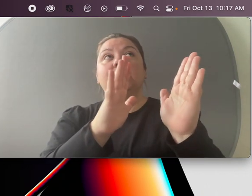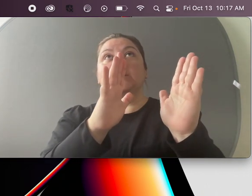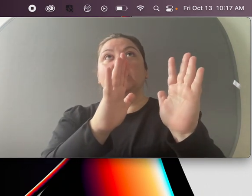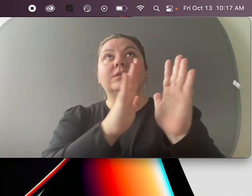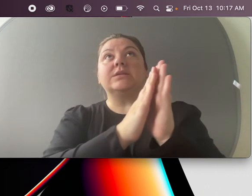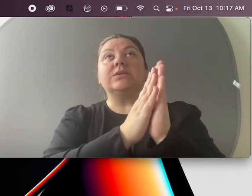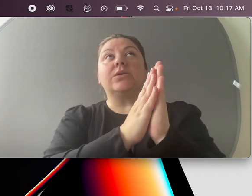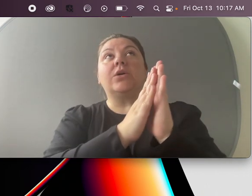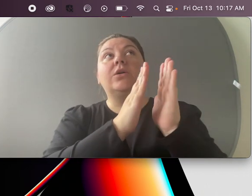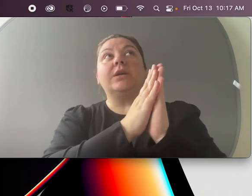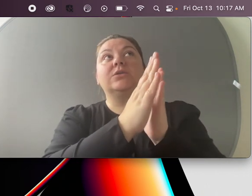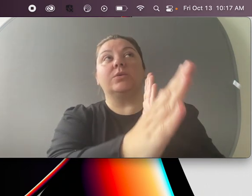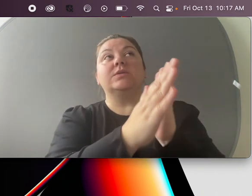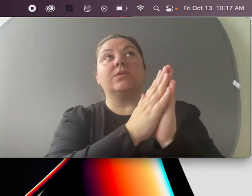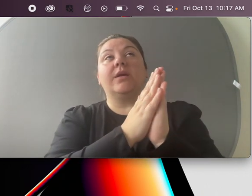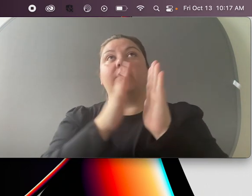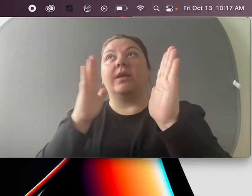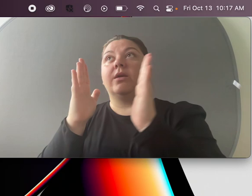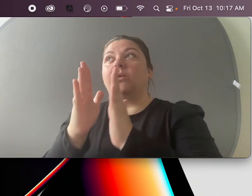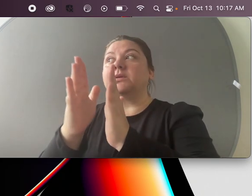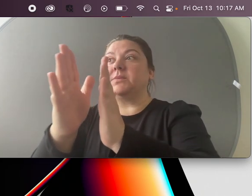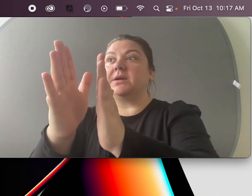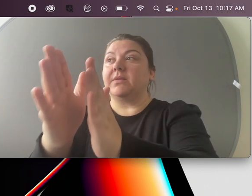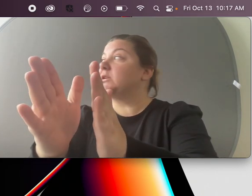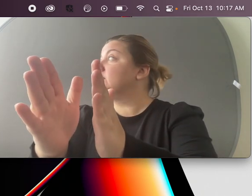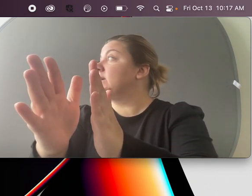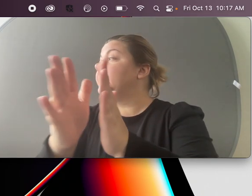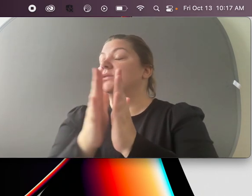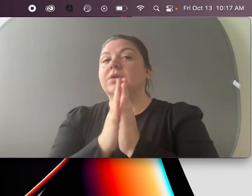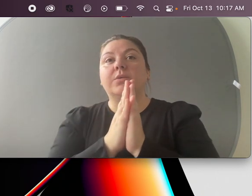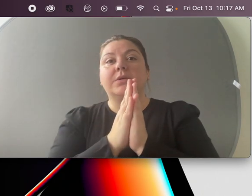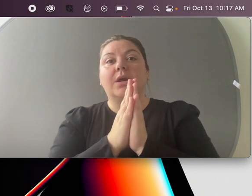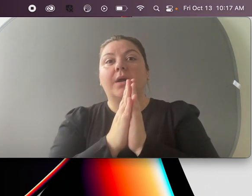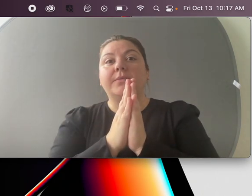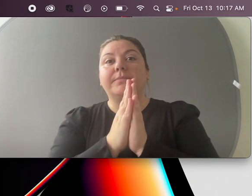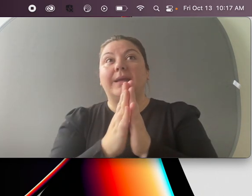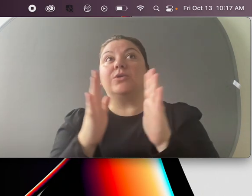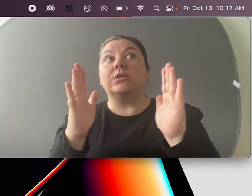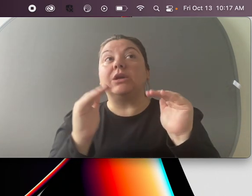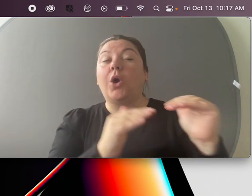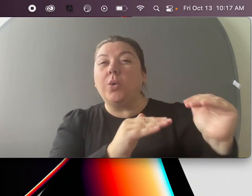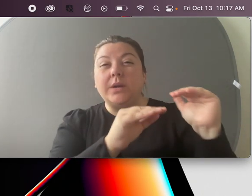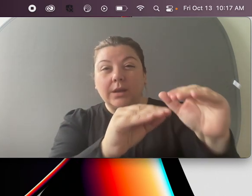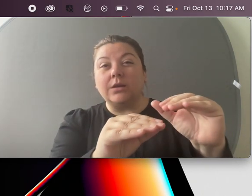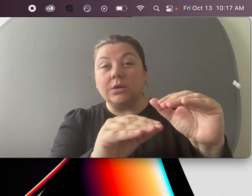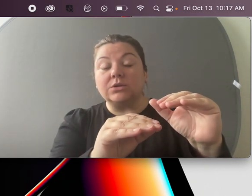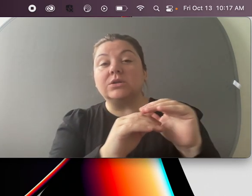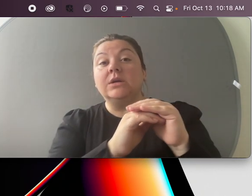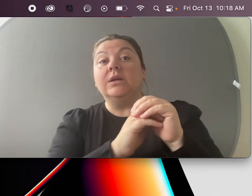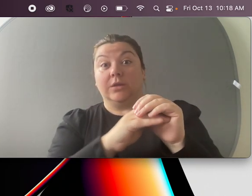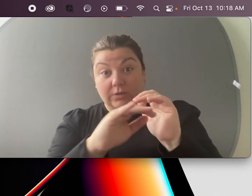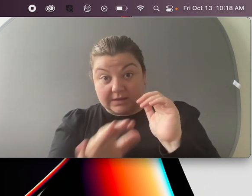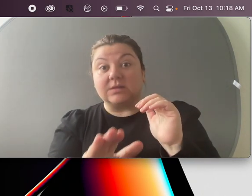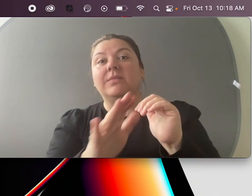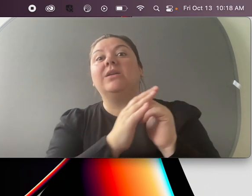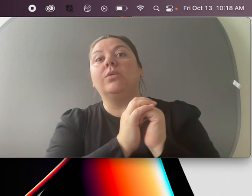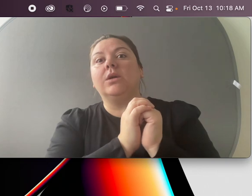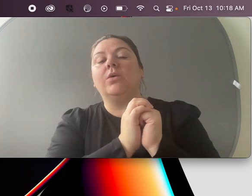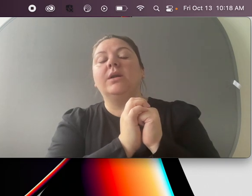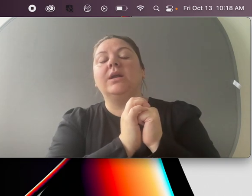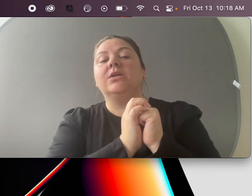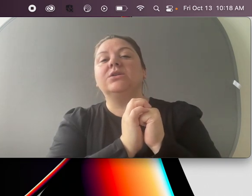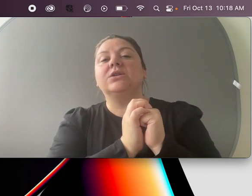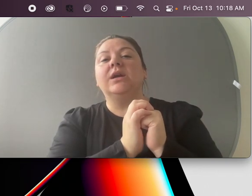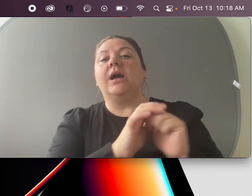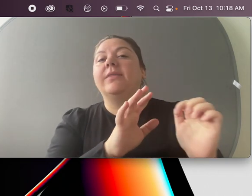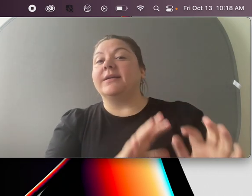English doesn't, all English words don't have a corresponding matching sign, so we're not manually coding English. There is a manually